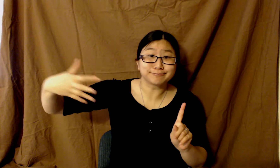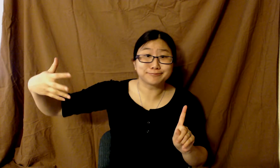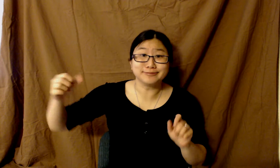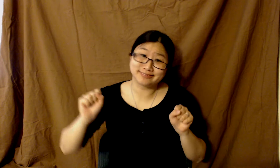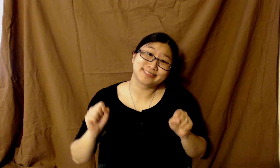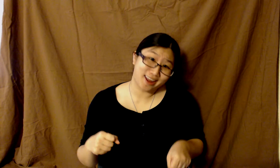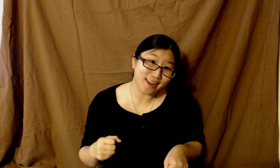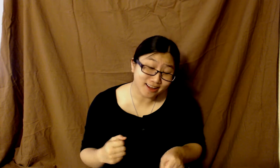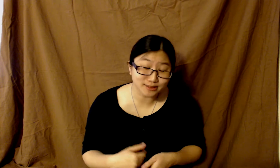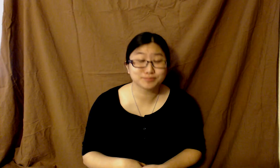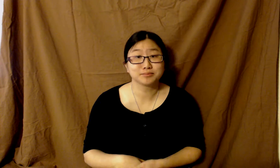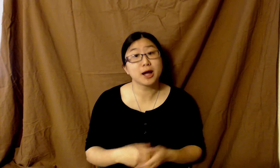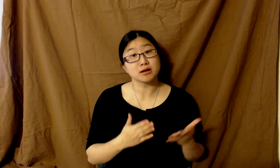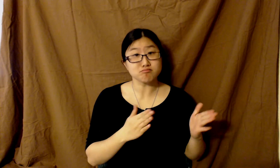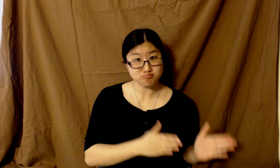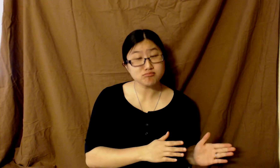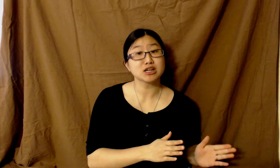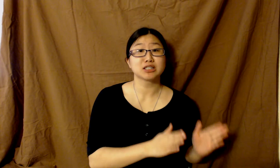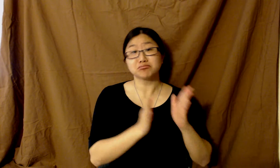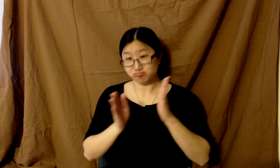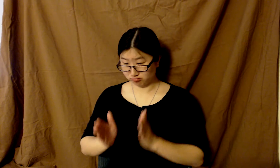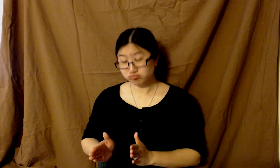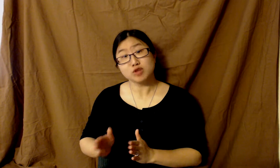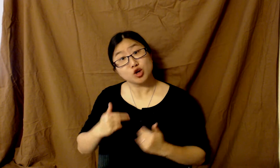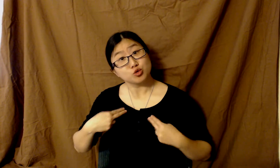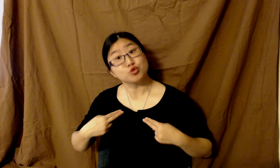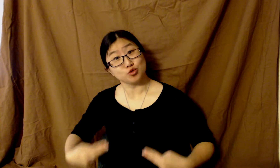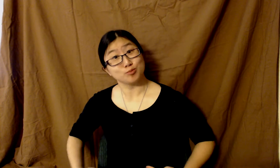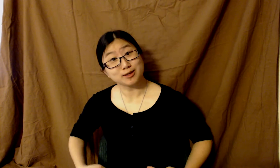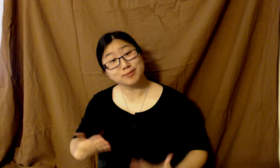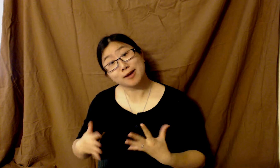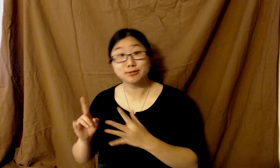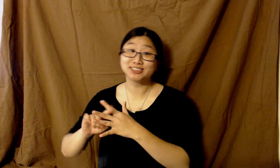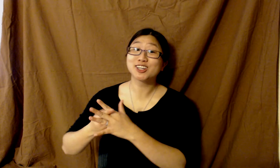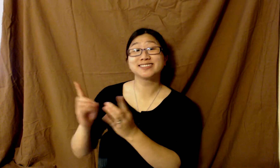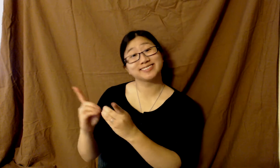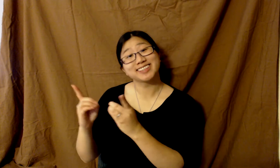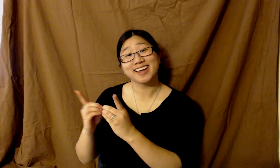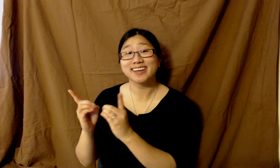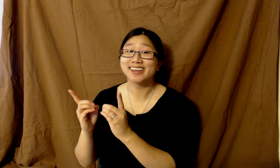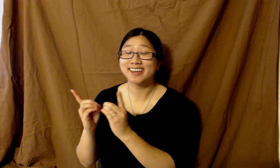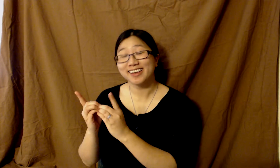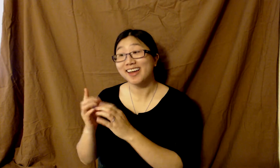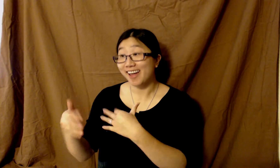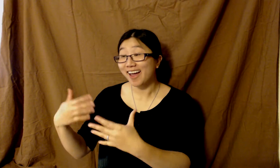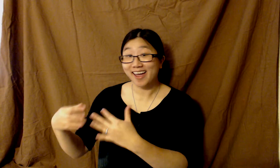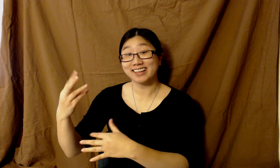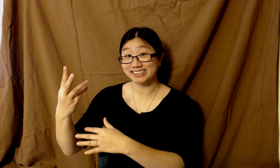you realize that the person that you love has some issues. And most of us do not